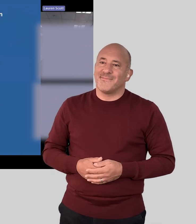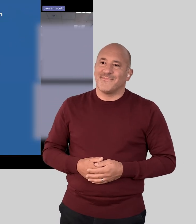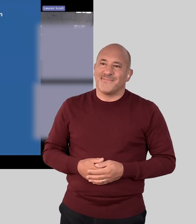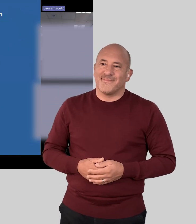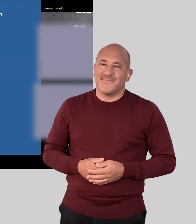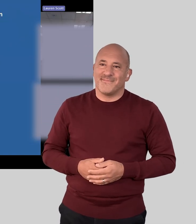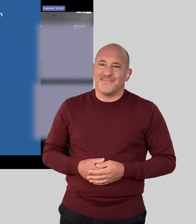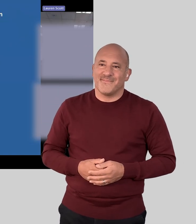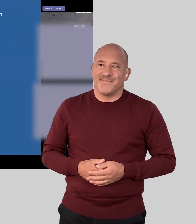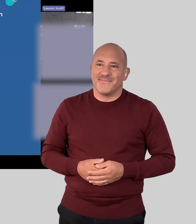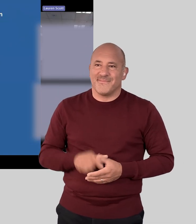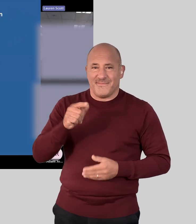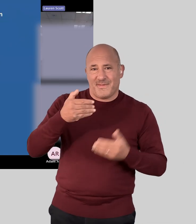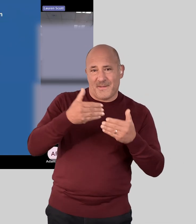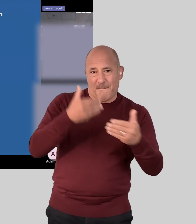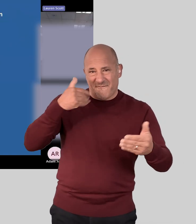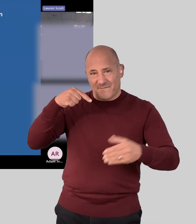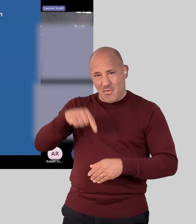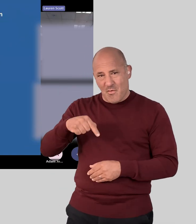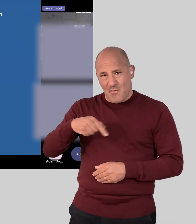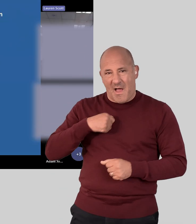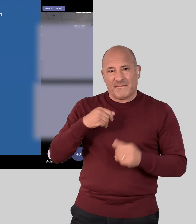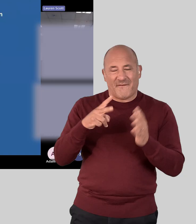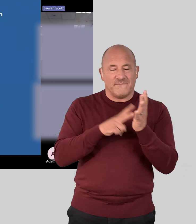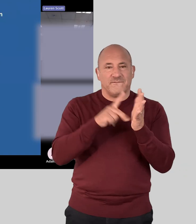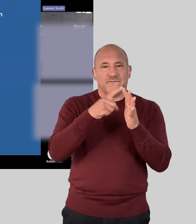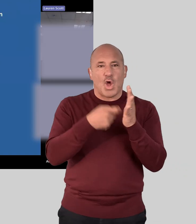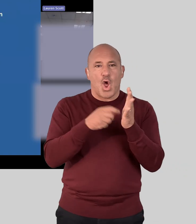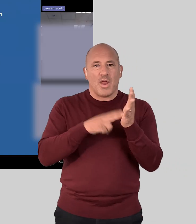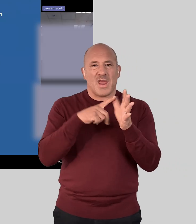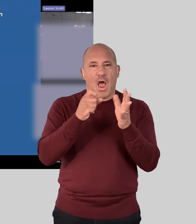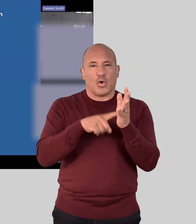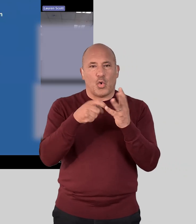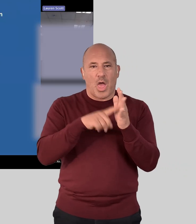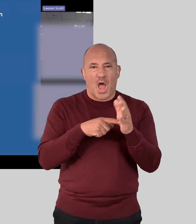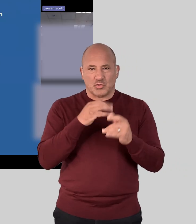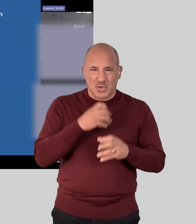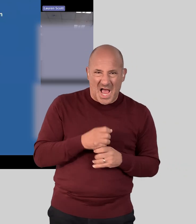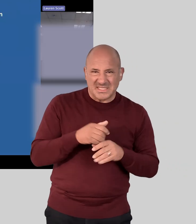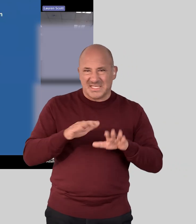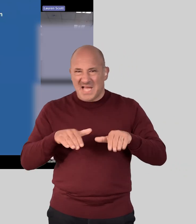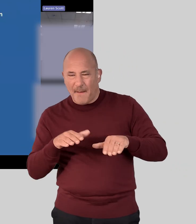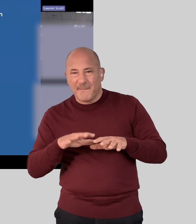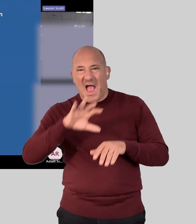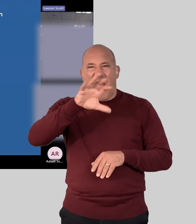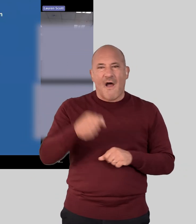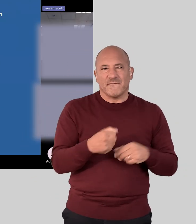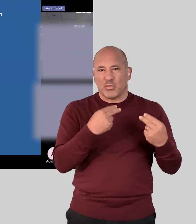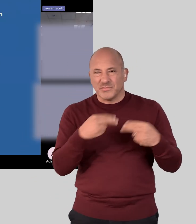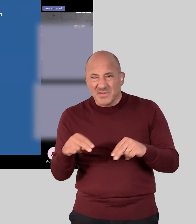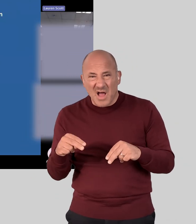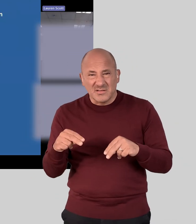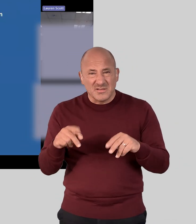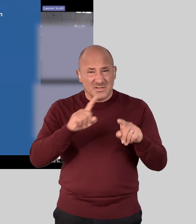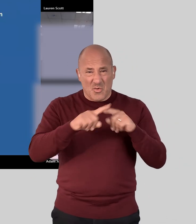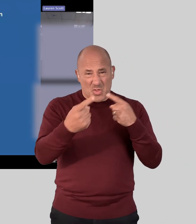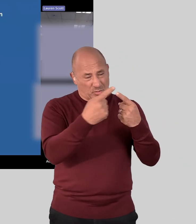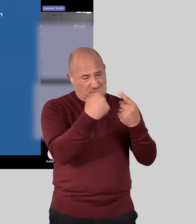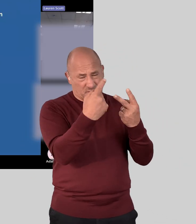ciphers. And prior to this, we have like vernacular jazz, tap, Afro